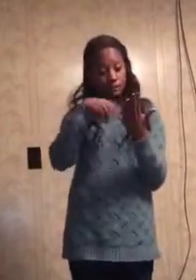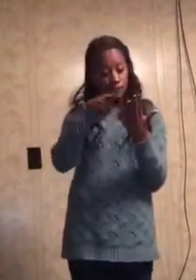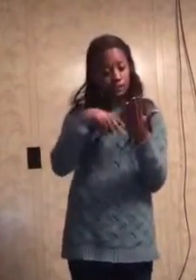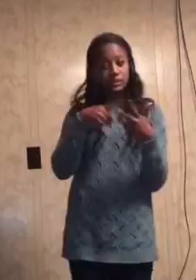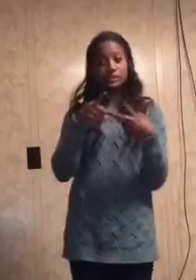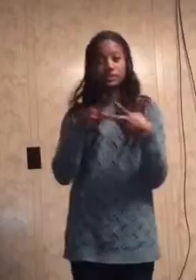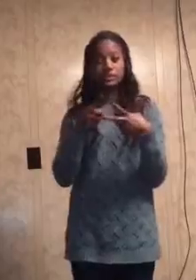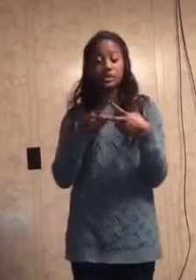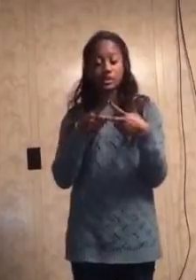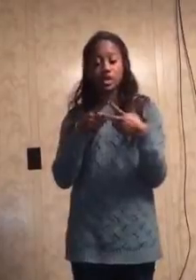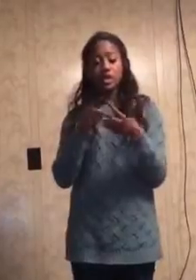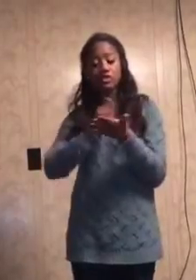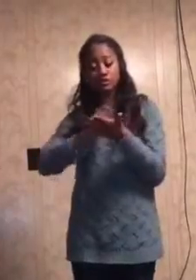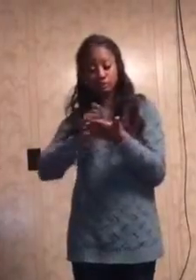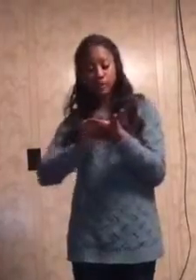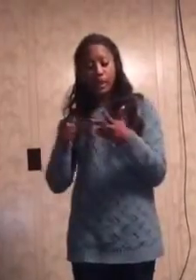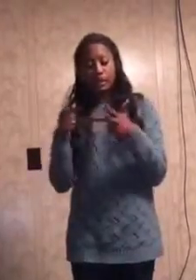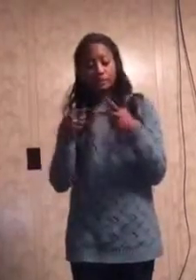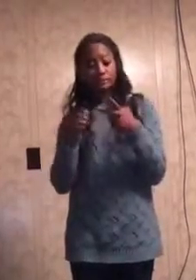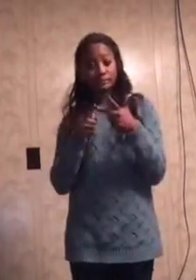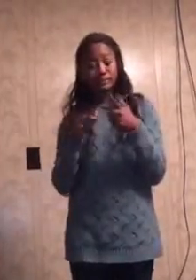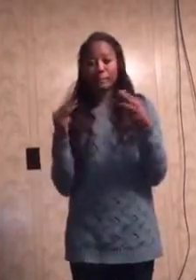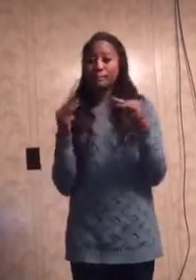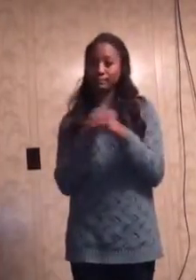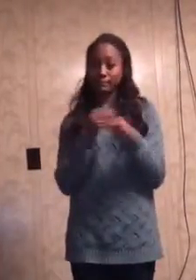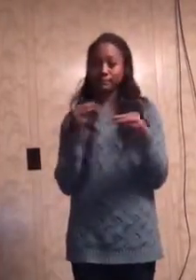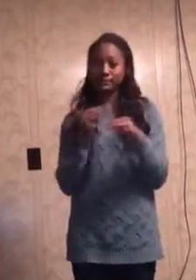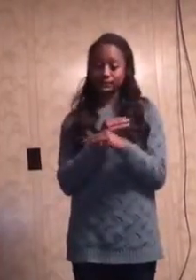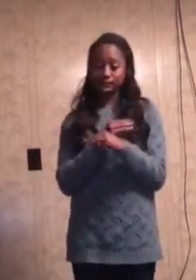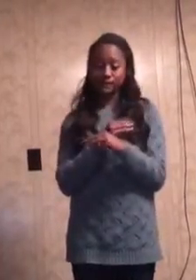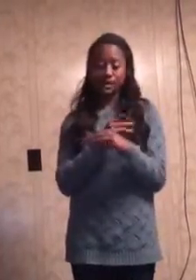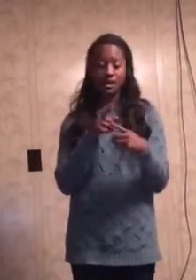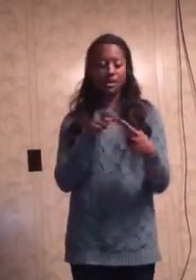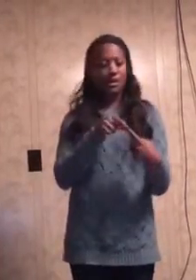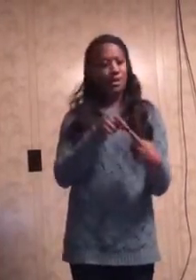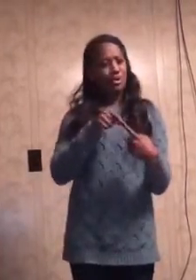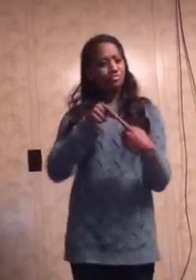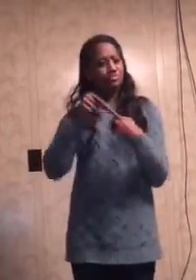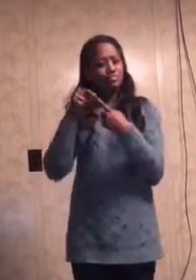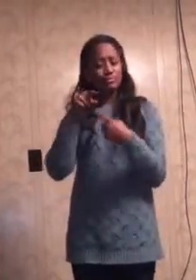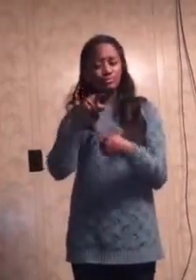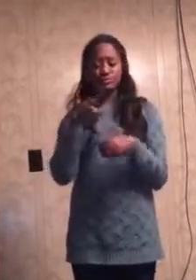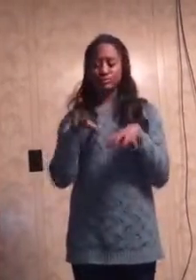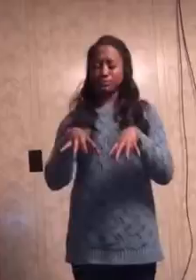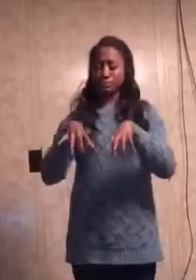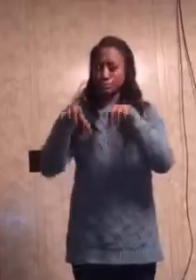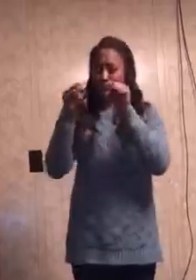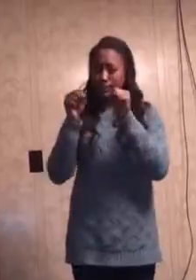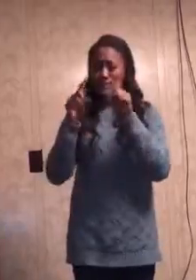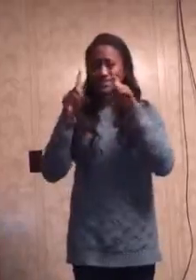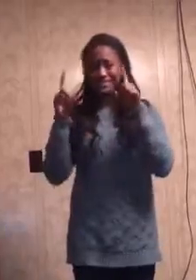and mathematics. It's very important that you take those tests because you will not be able to enroll in any of those classes until you have a placement test